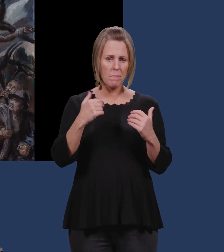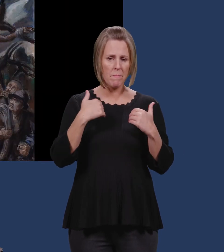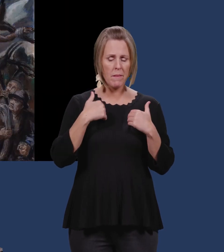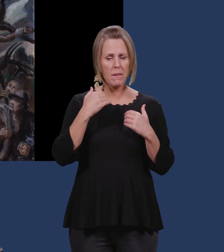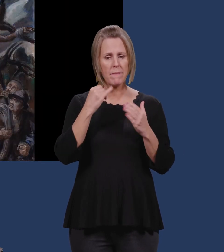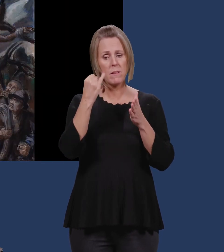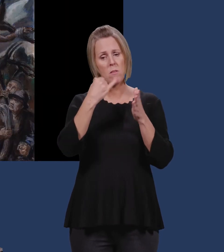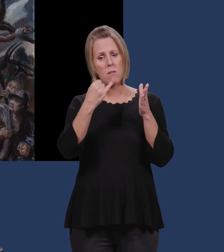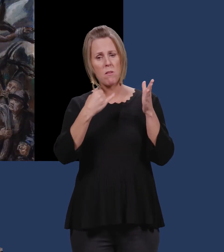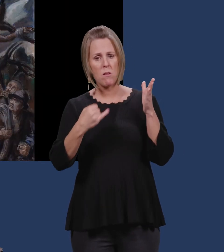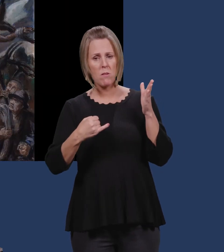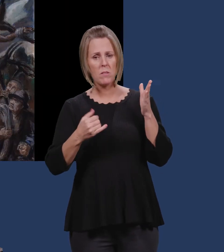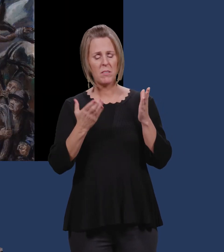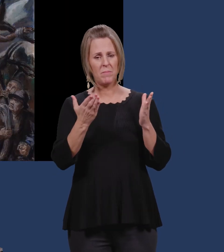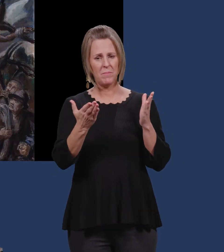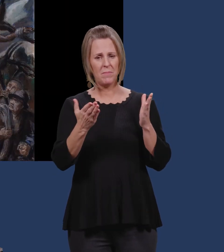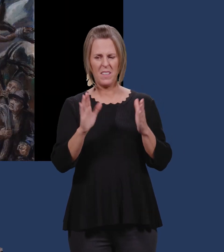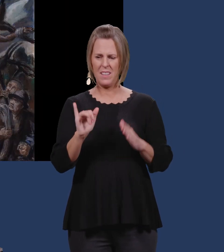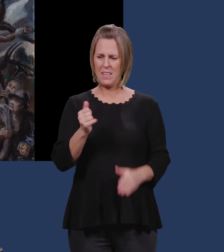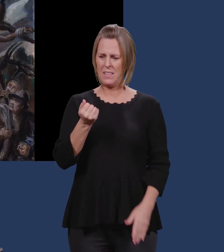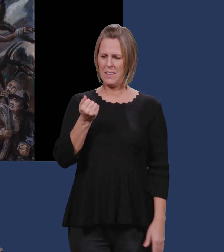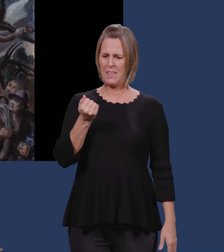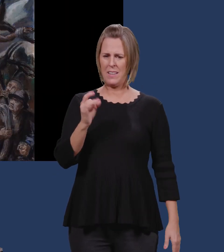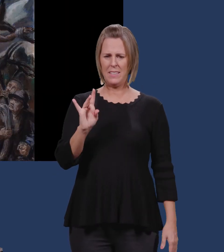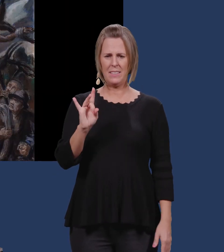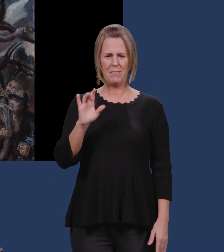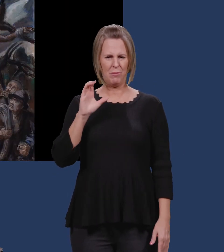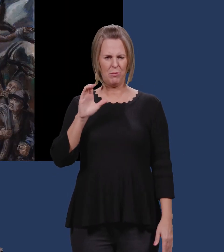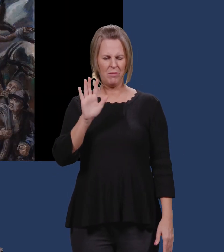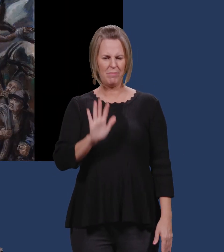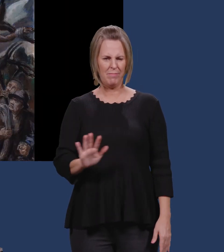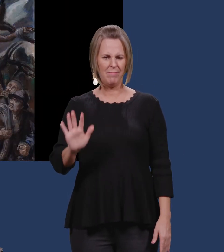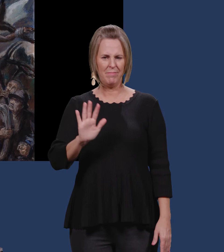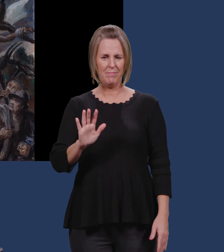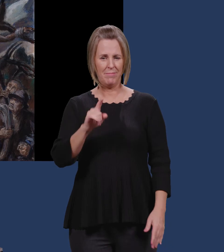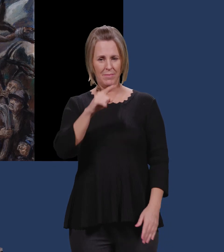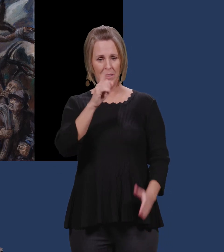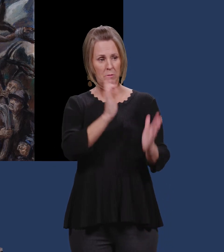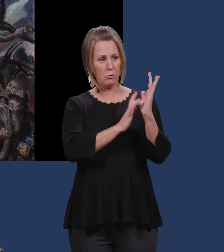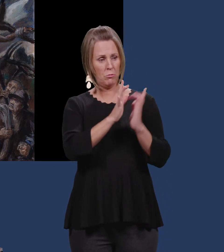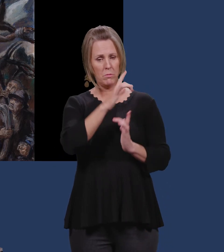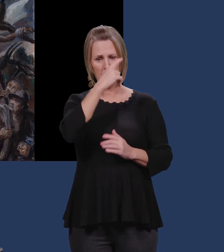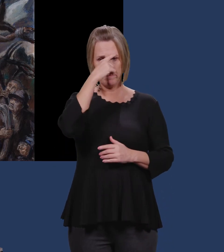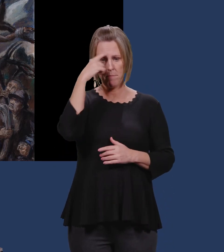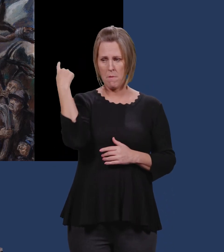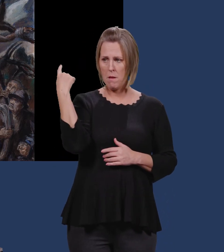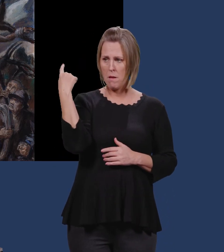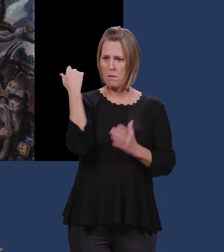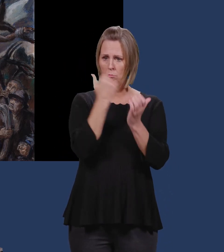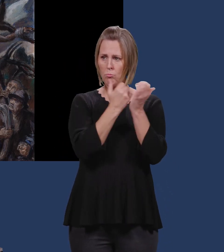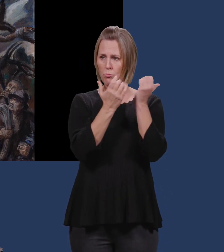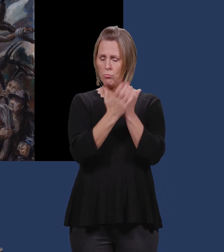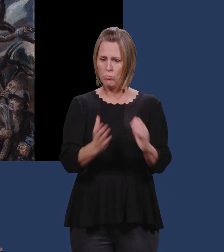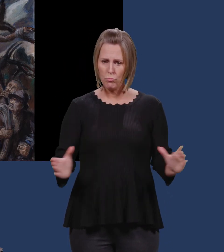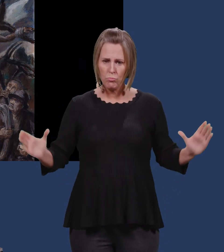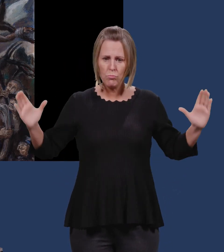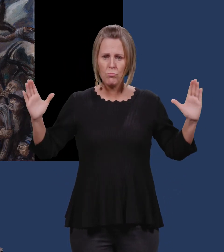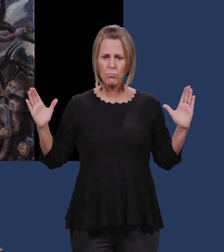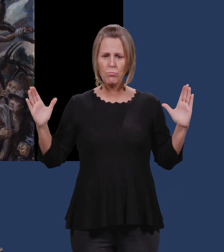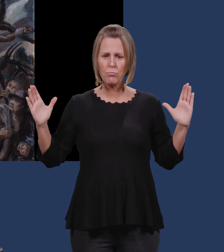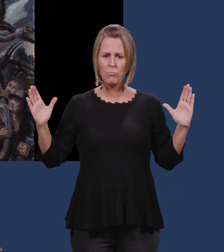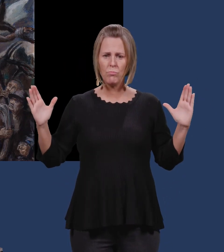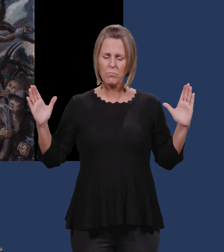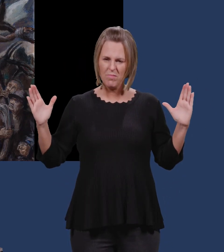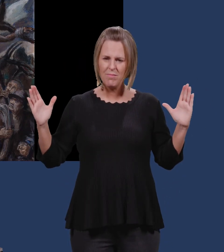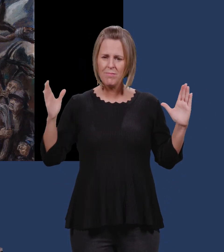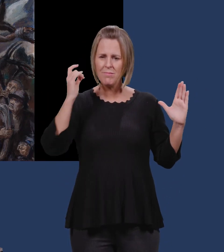Here is a picture, the early 1800s, of a black Jesus. A black Jesus being crucified on a